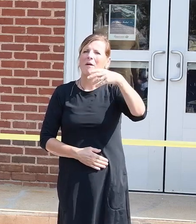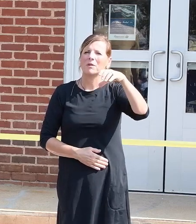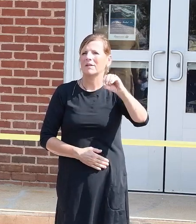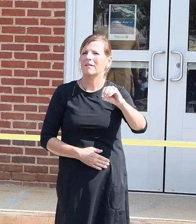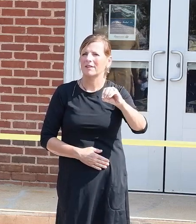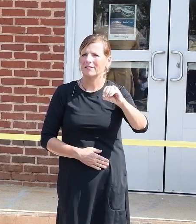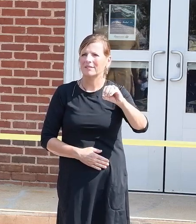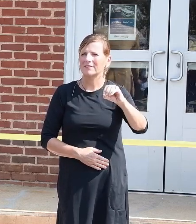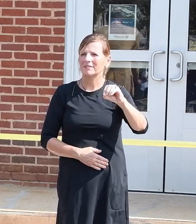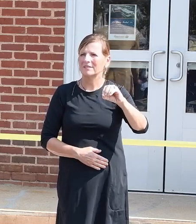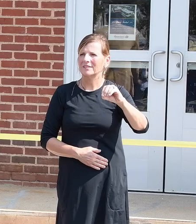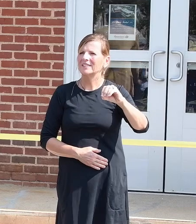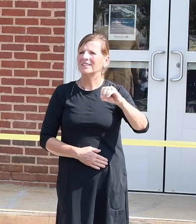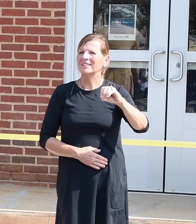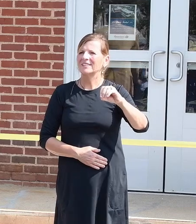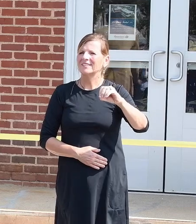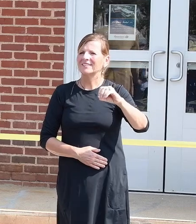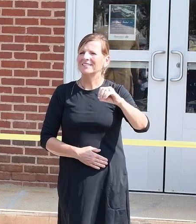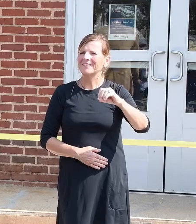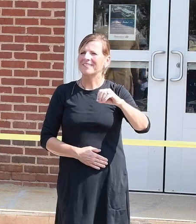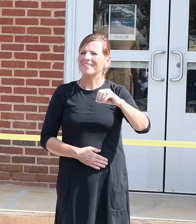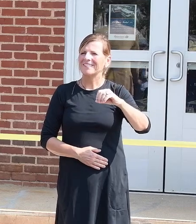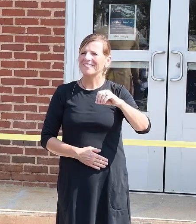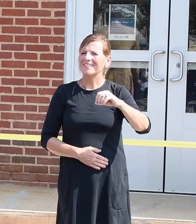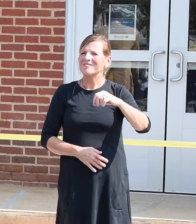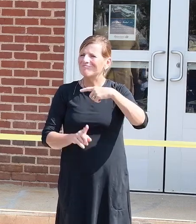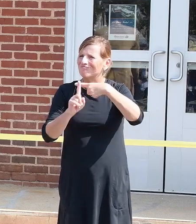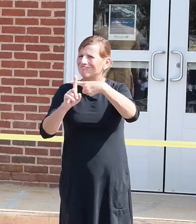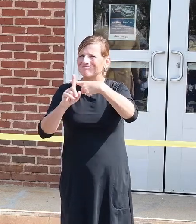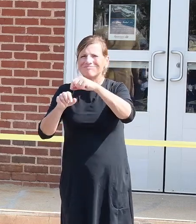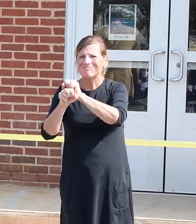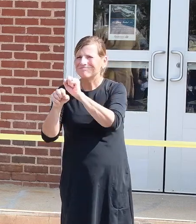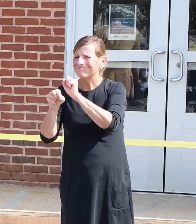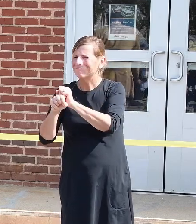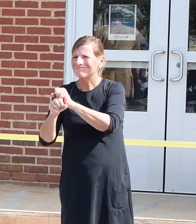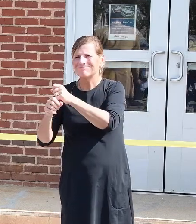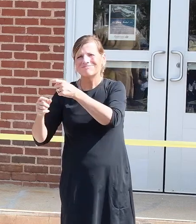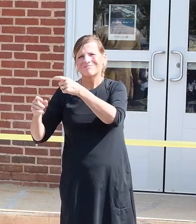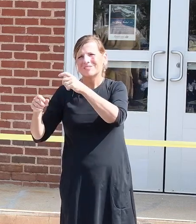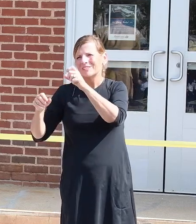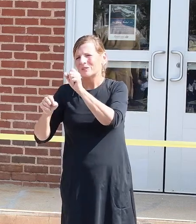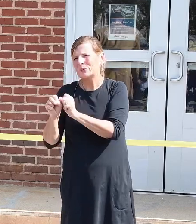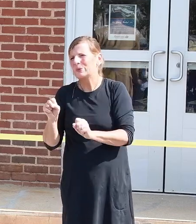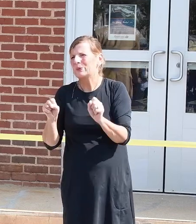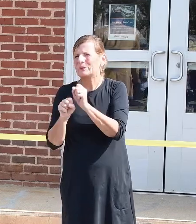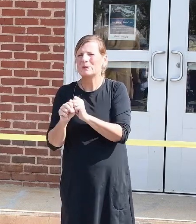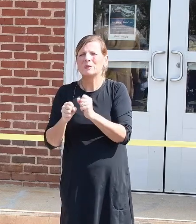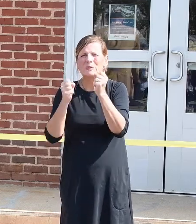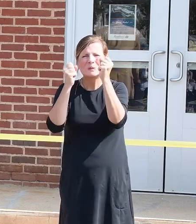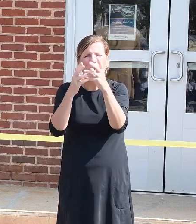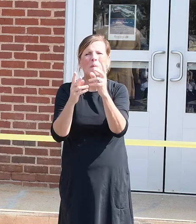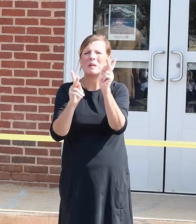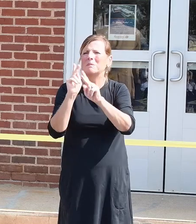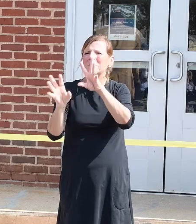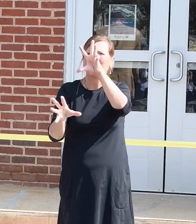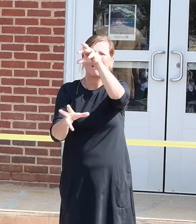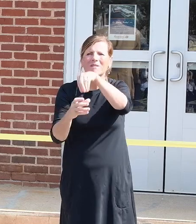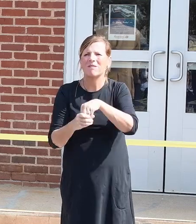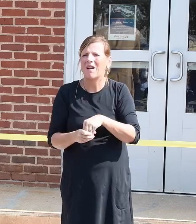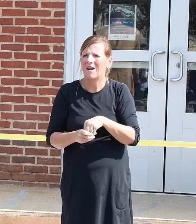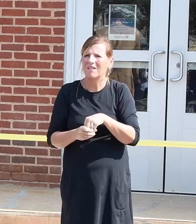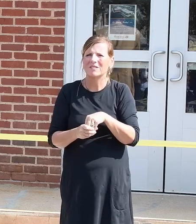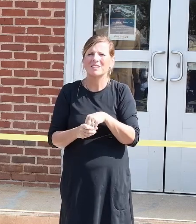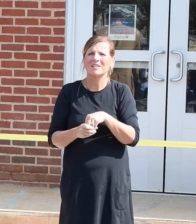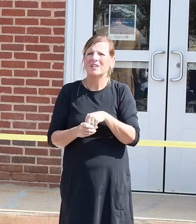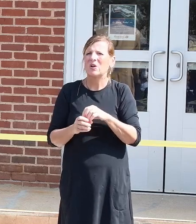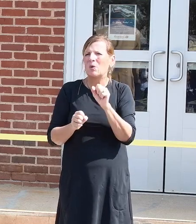The good work that has been done to make this happen, all the people, and I'm not going to mention them all the people who've been